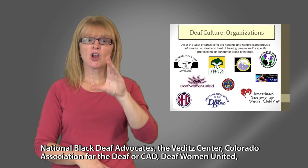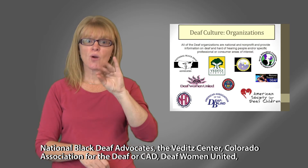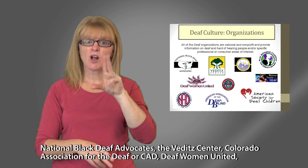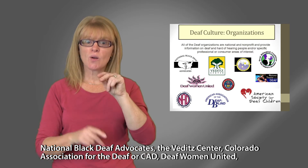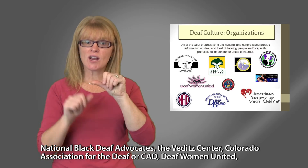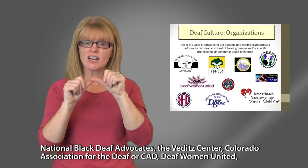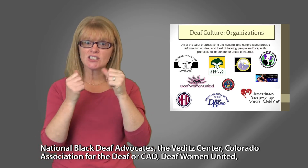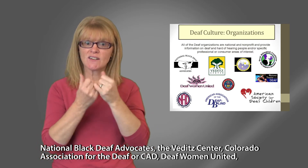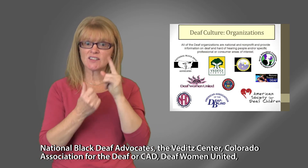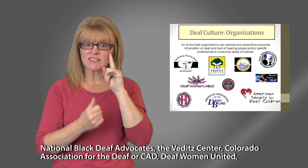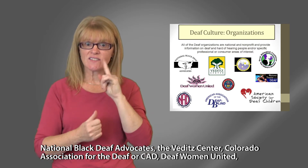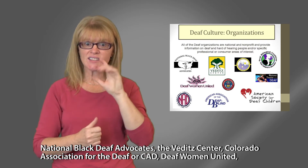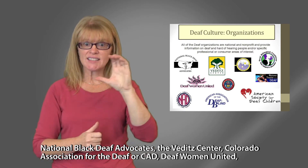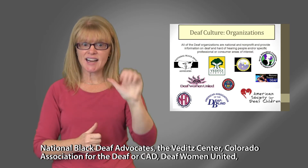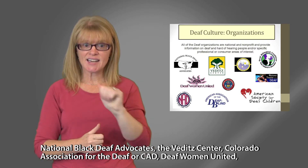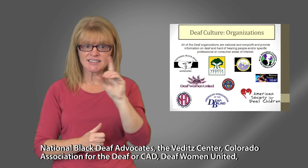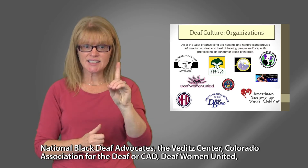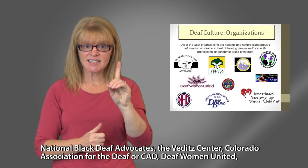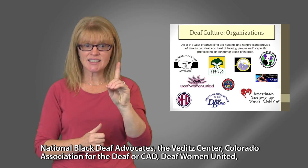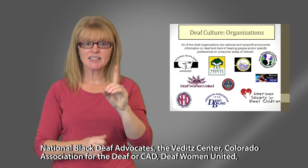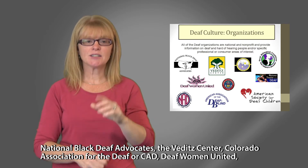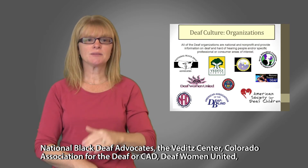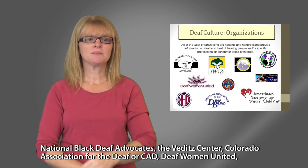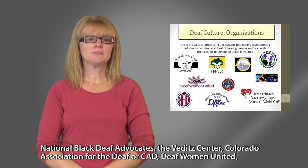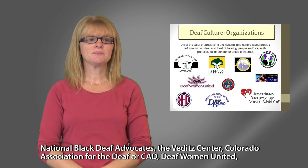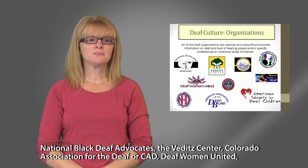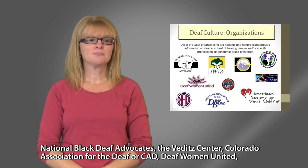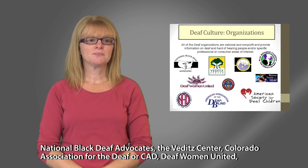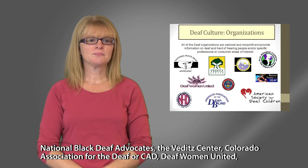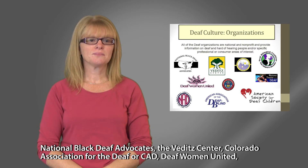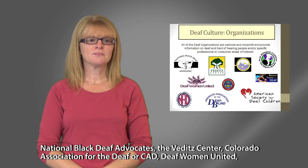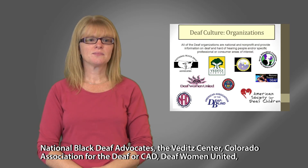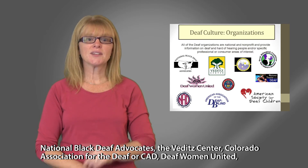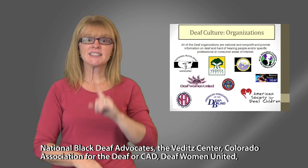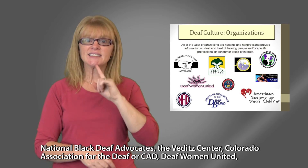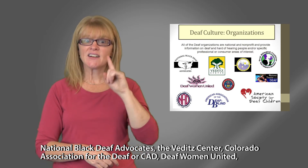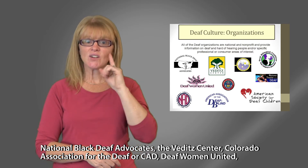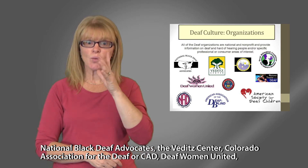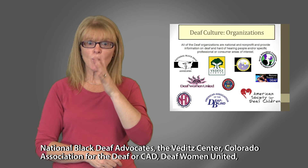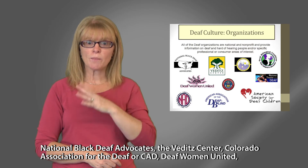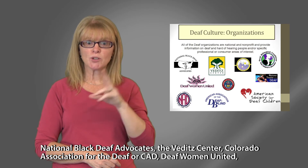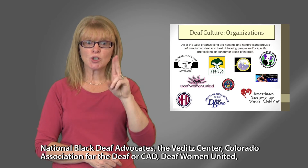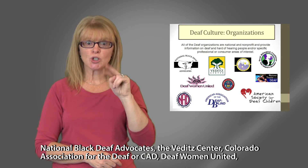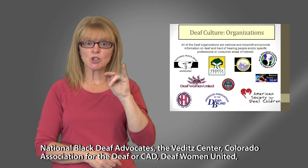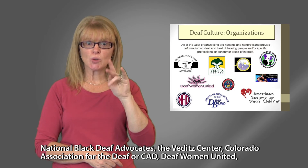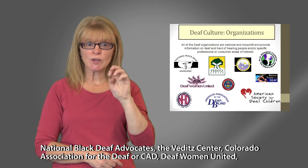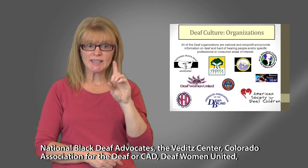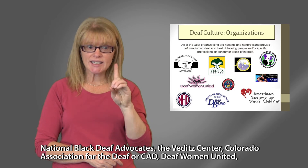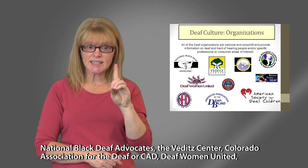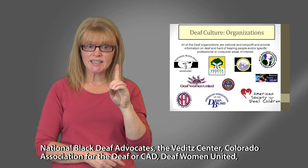Colorado Association of the Deaf or CAD, Deaf Women United,